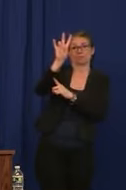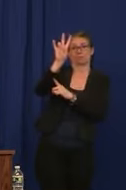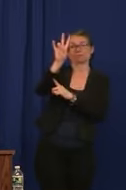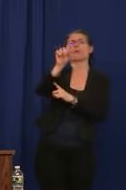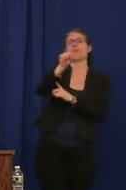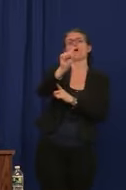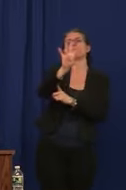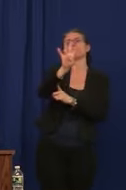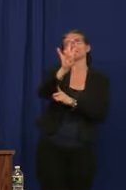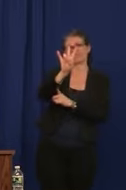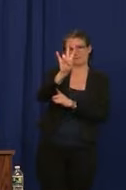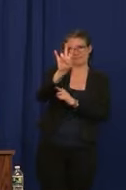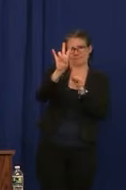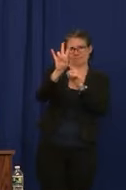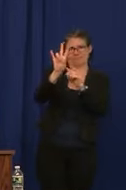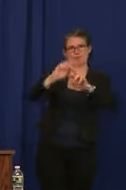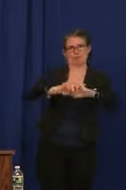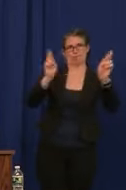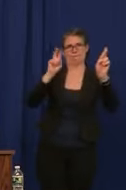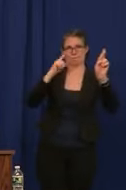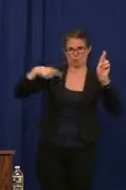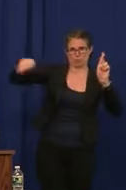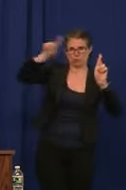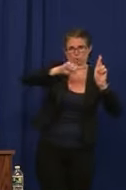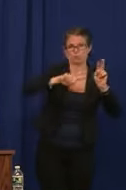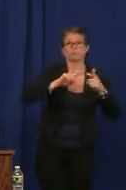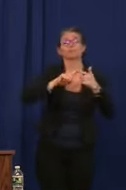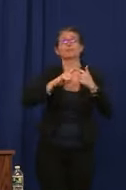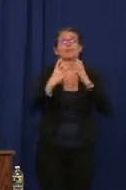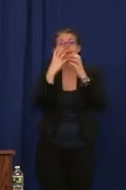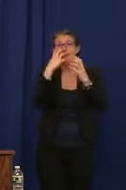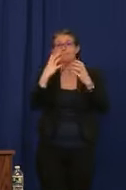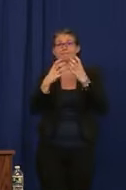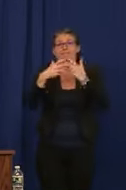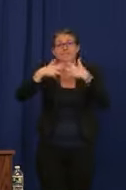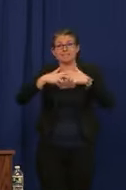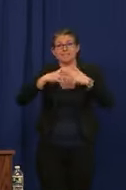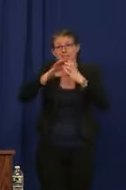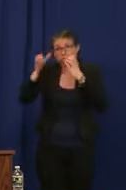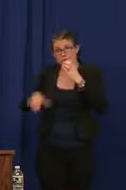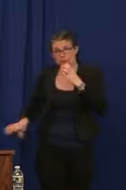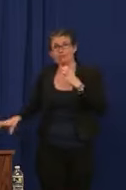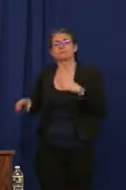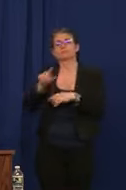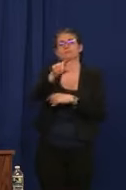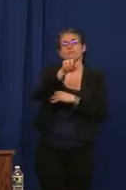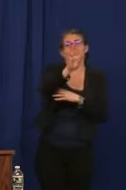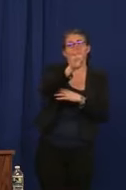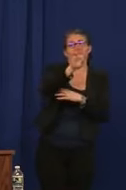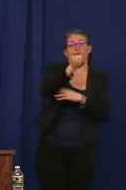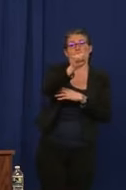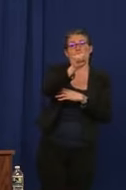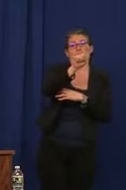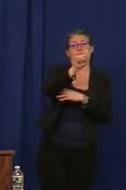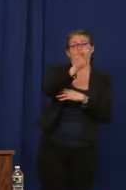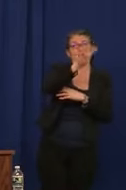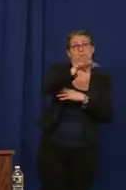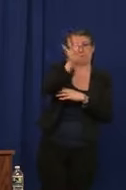are 344 total ventilators. Of those, 304 are